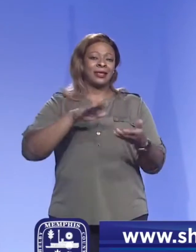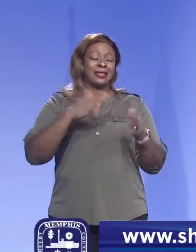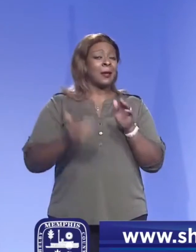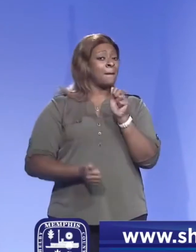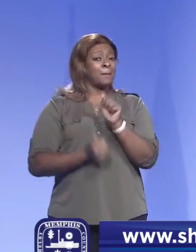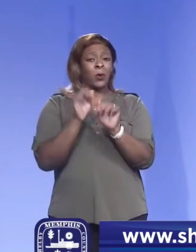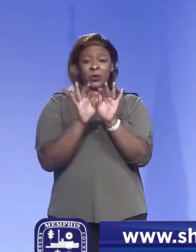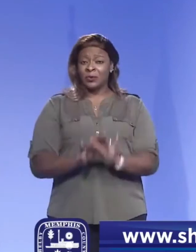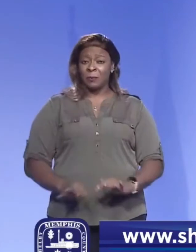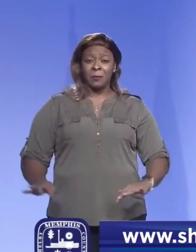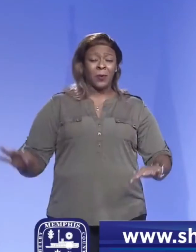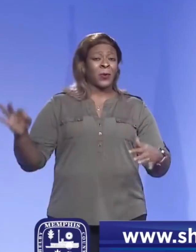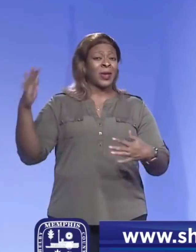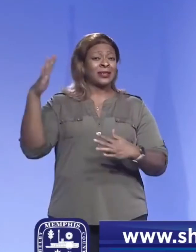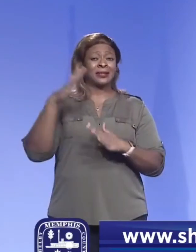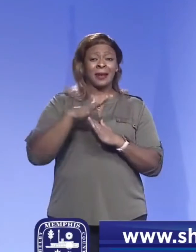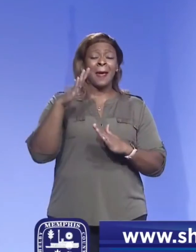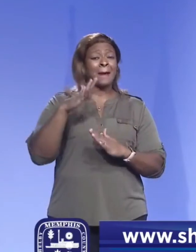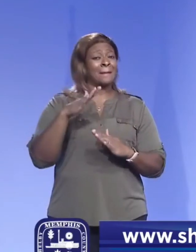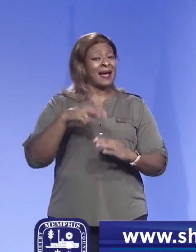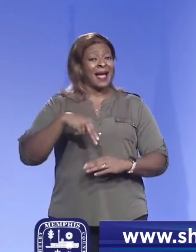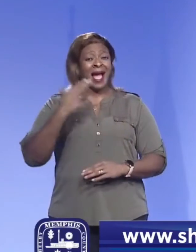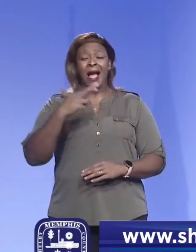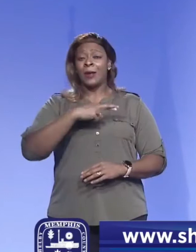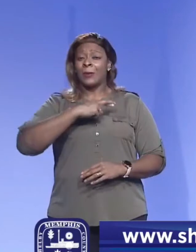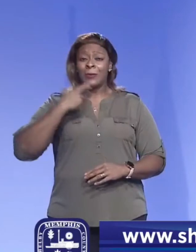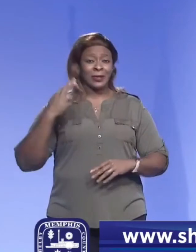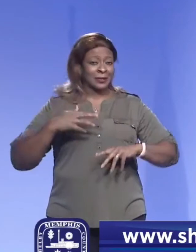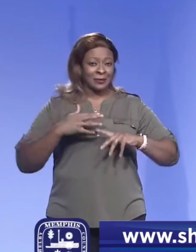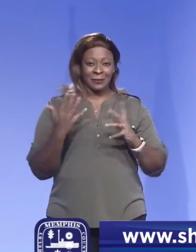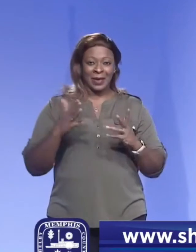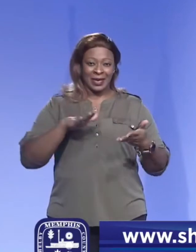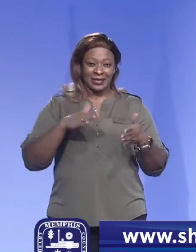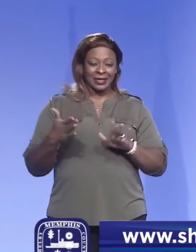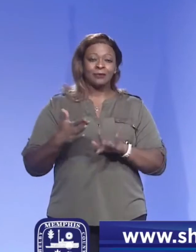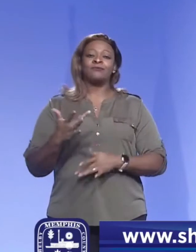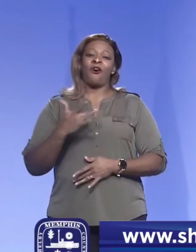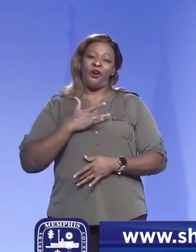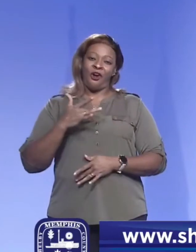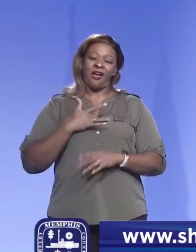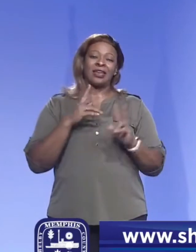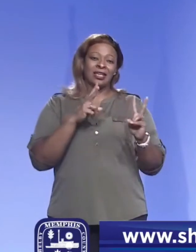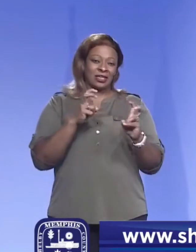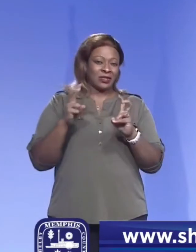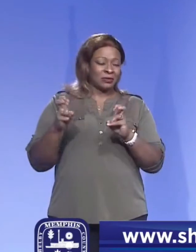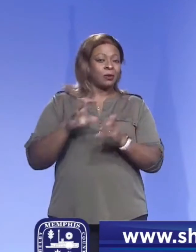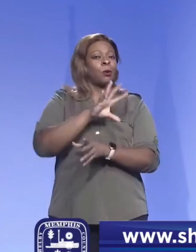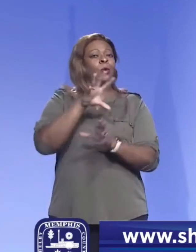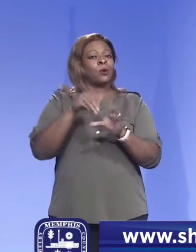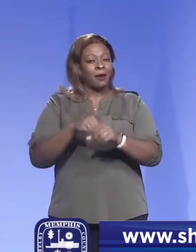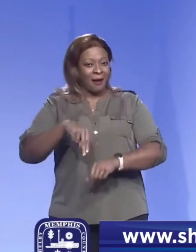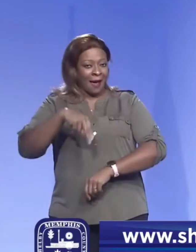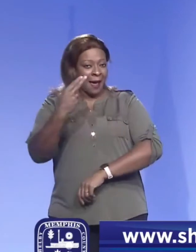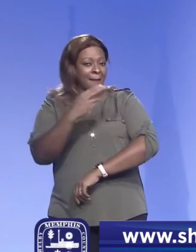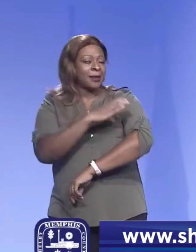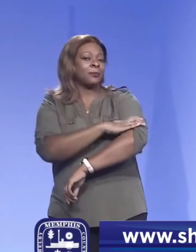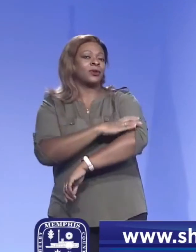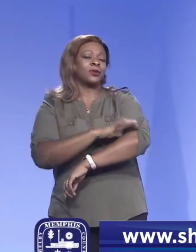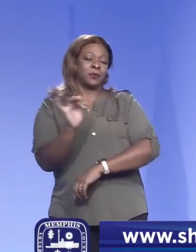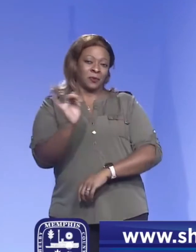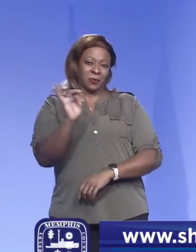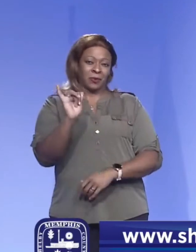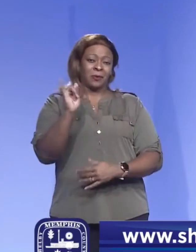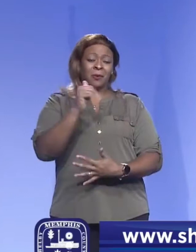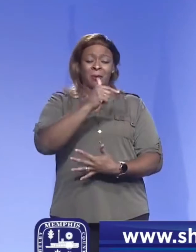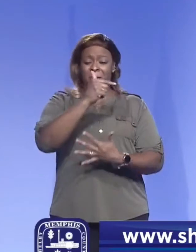most important increased risk factor for mortality is heart conditions. That includes even having high blood pressure.